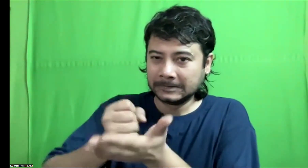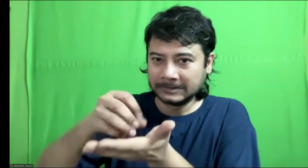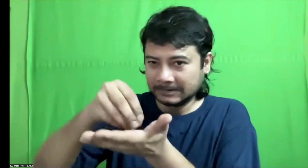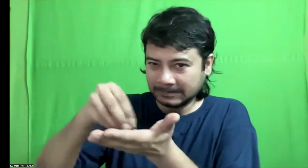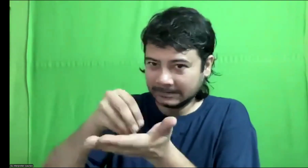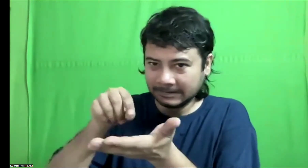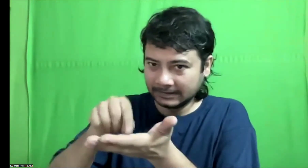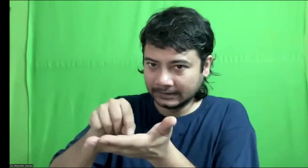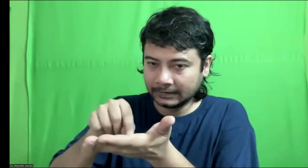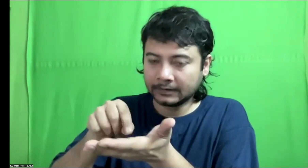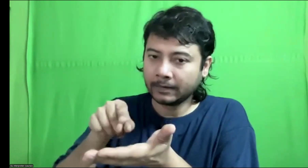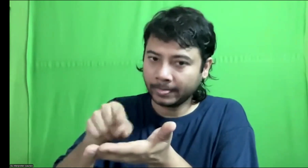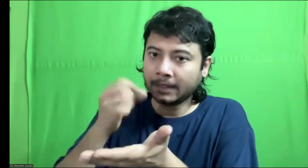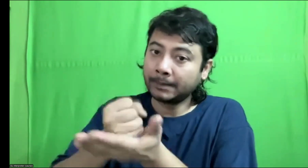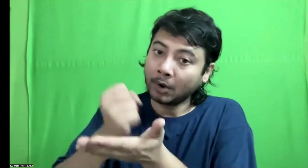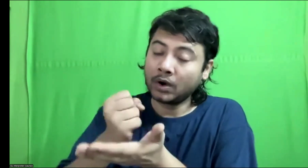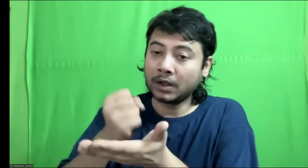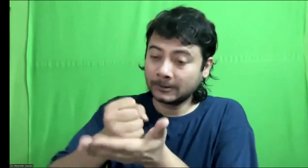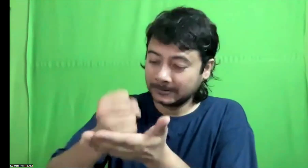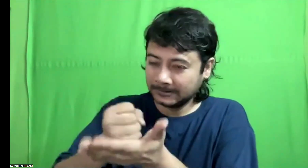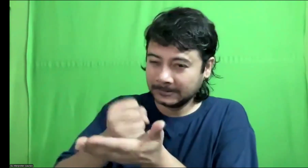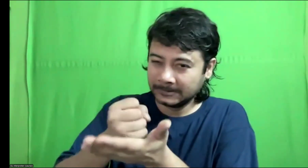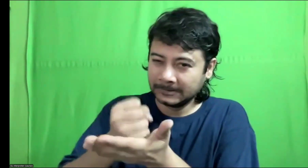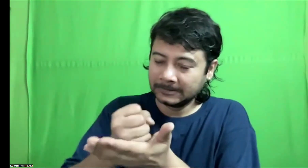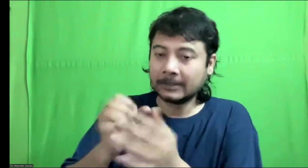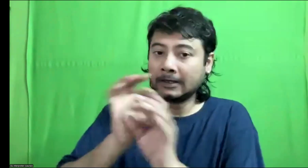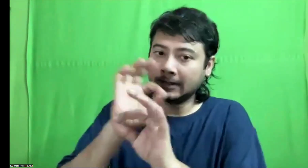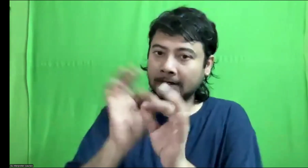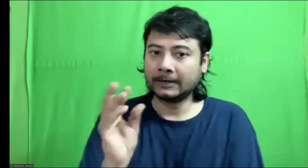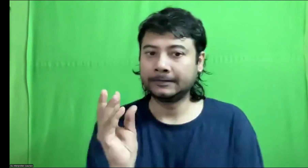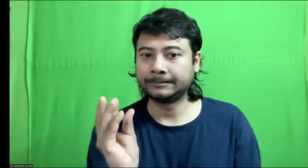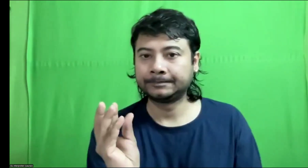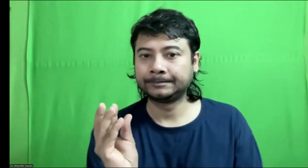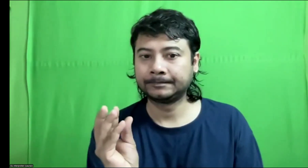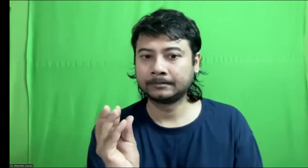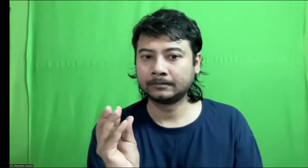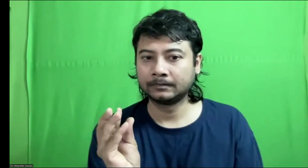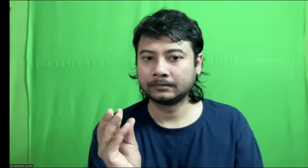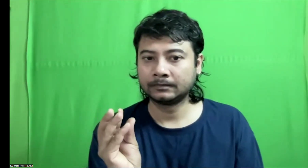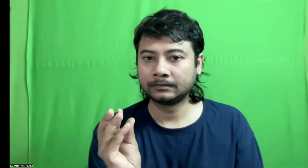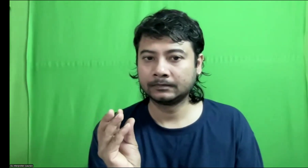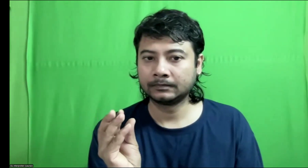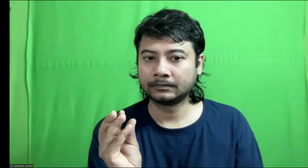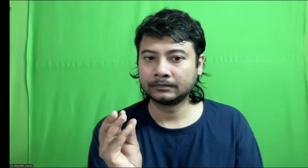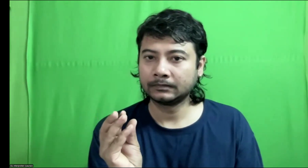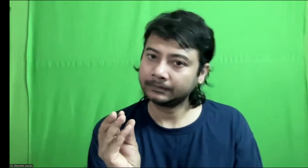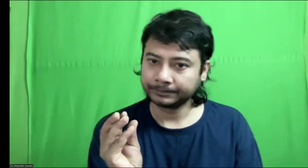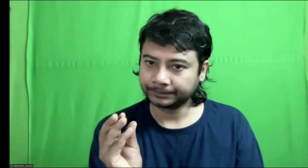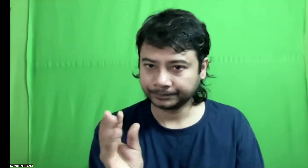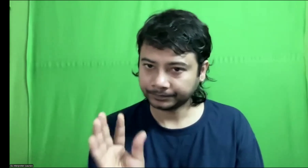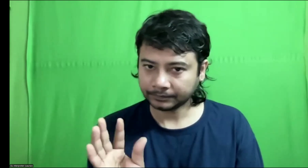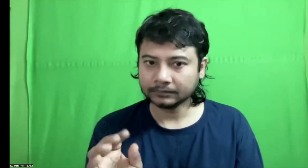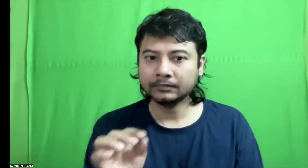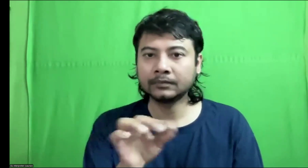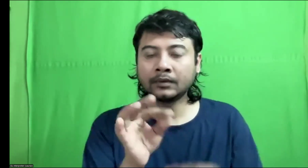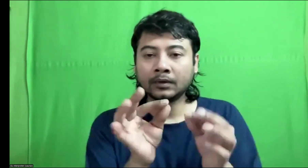Right? So, powder, keep that powder and put it at the corner of the wick. Just sprinkle a little.